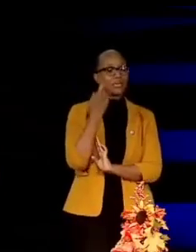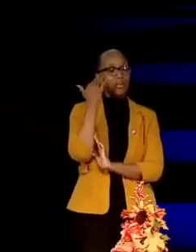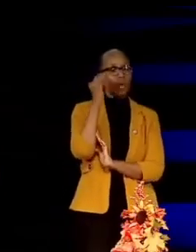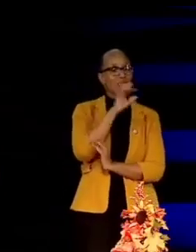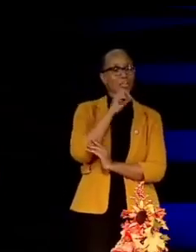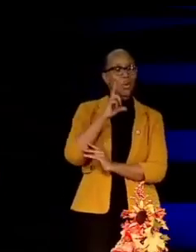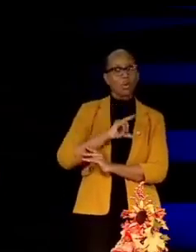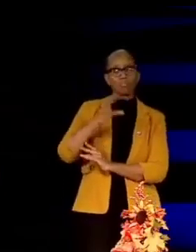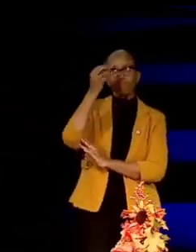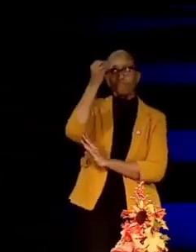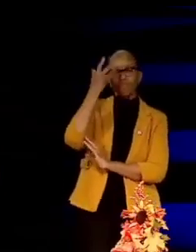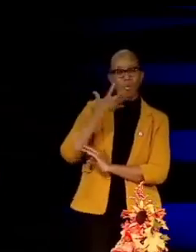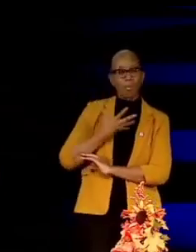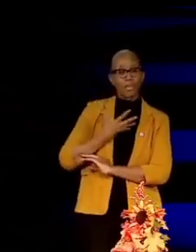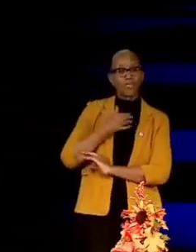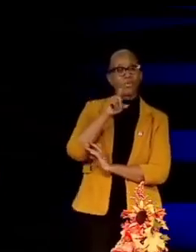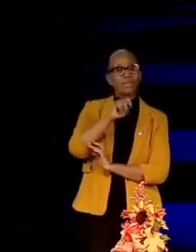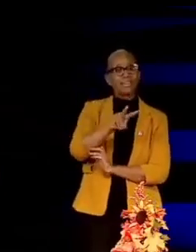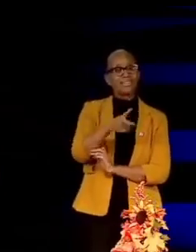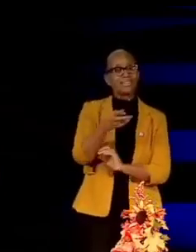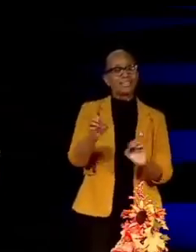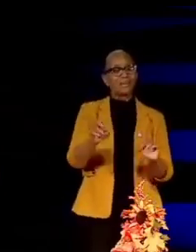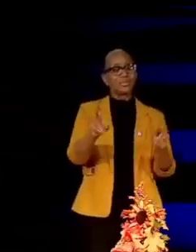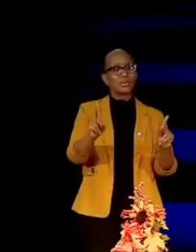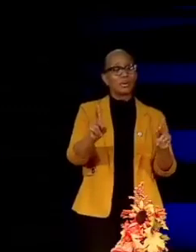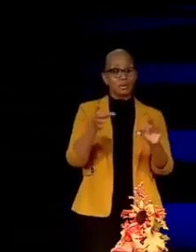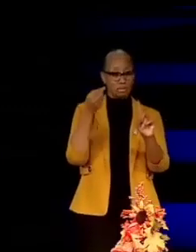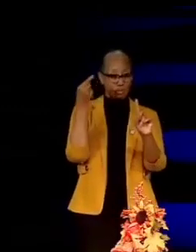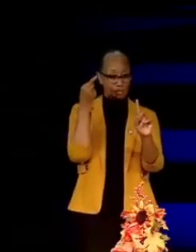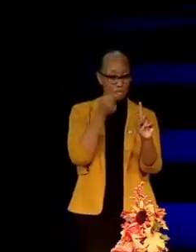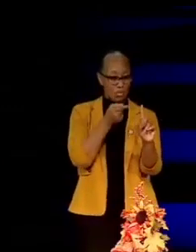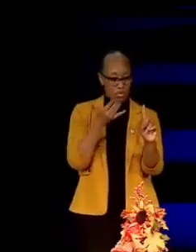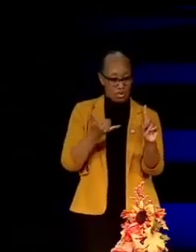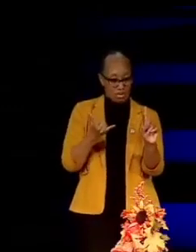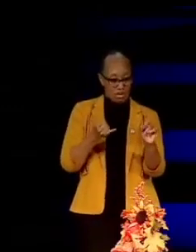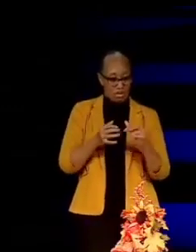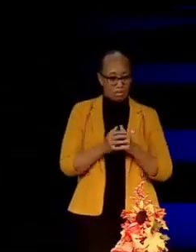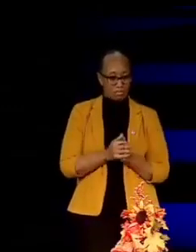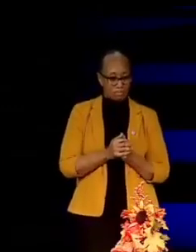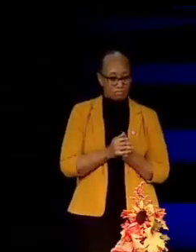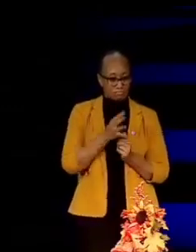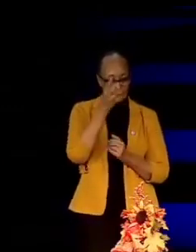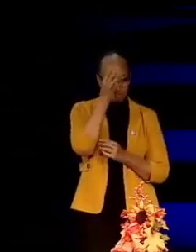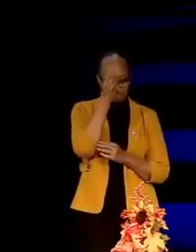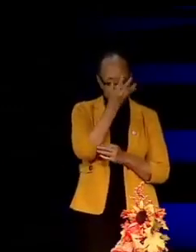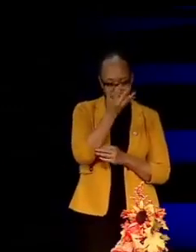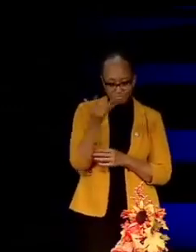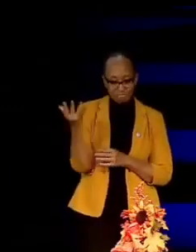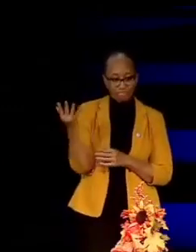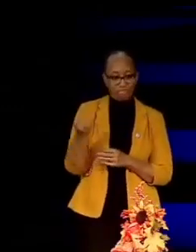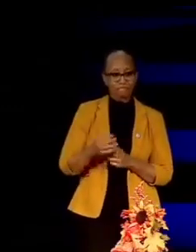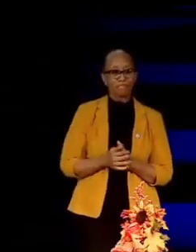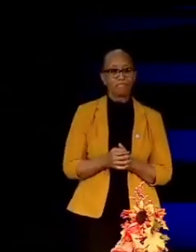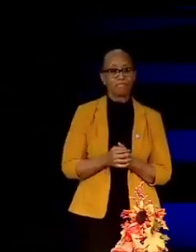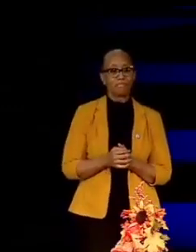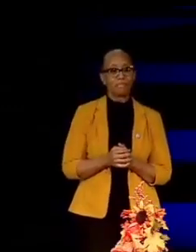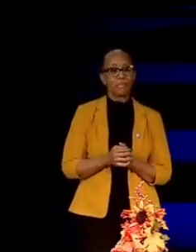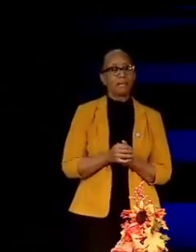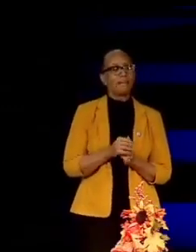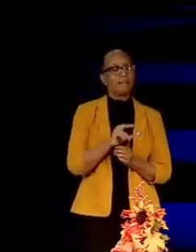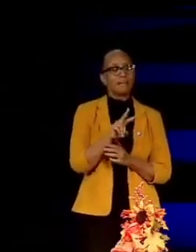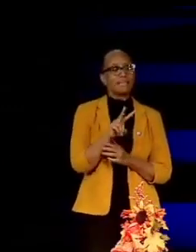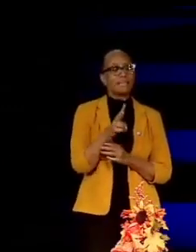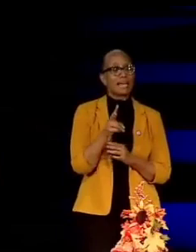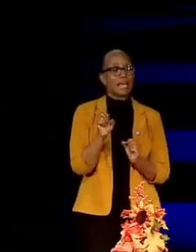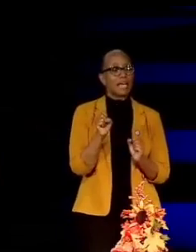Lord woke me up and said y'all need a second wind is the point I'm getting ready to share with you. Because second